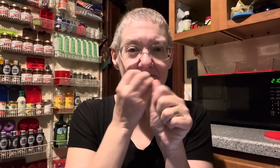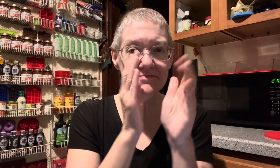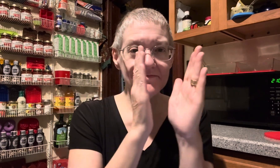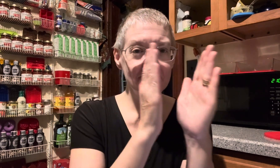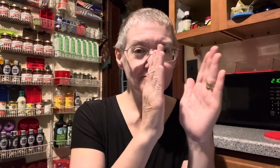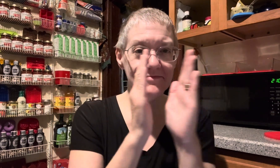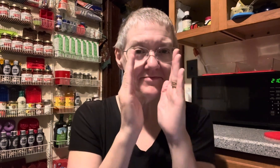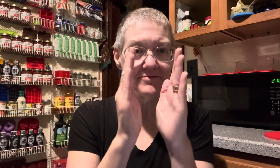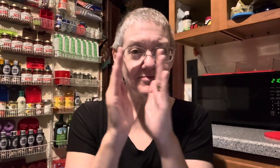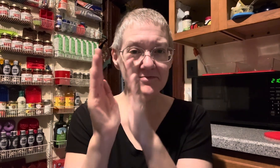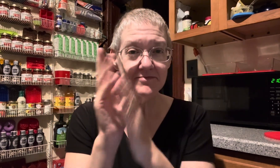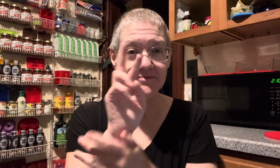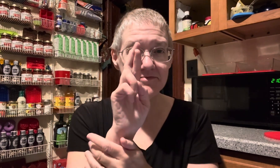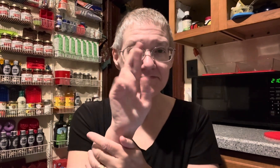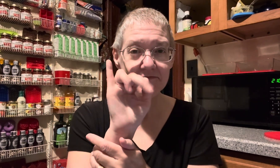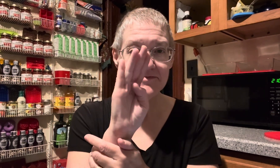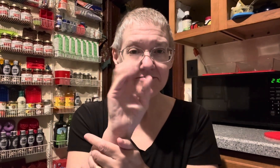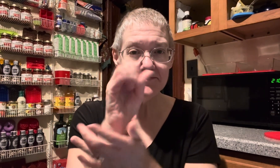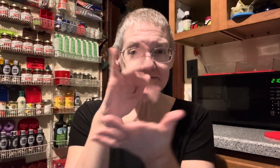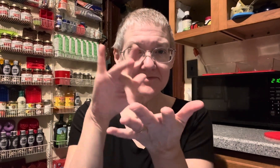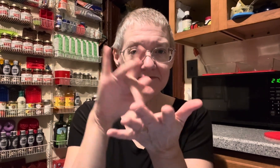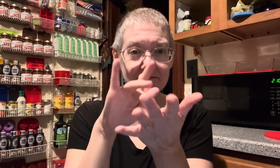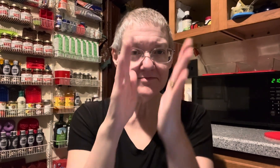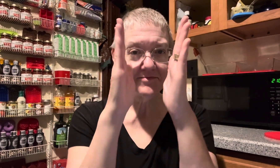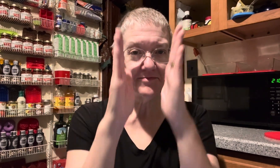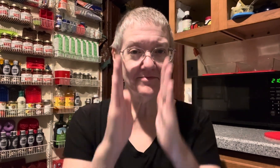information for each food, and the ribs are in the middle.